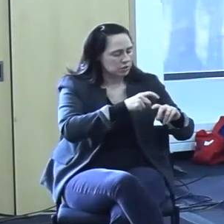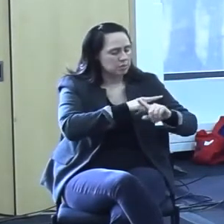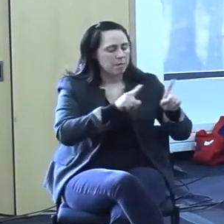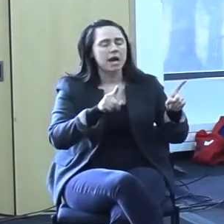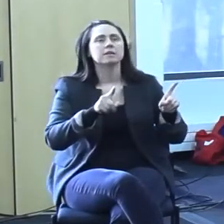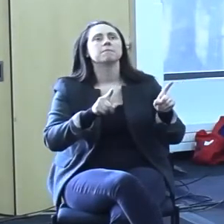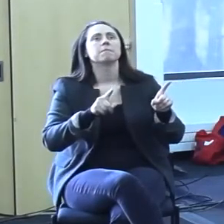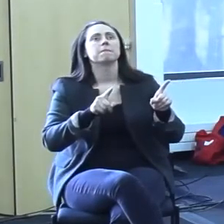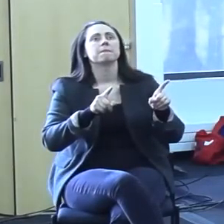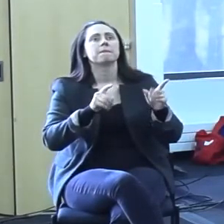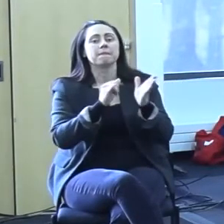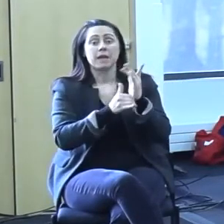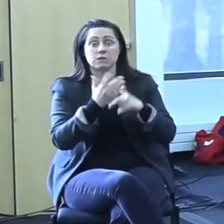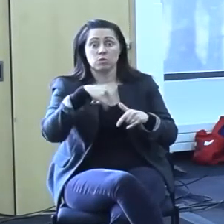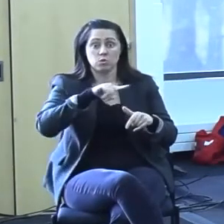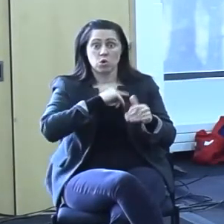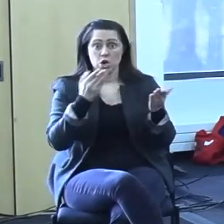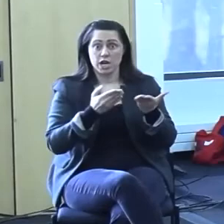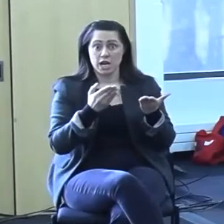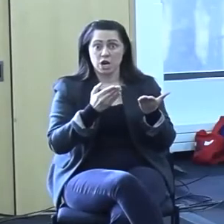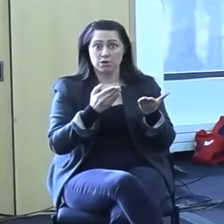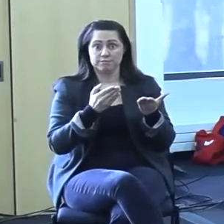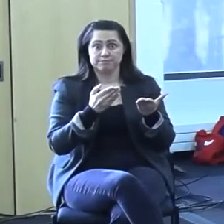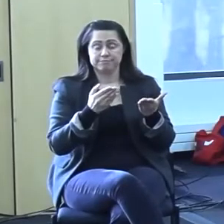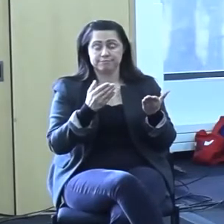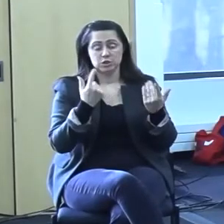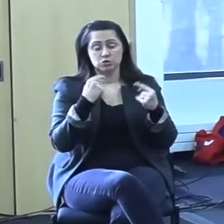but that's what we're here to explore.